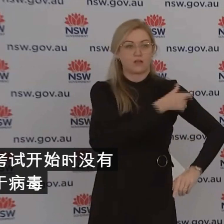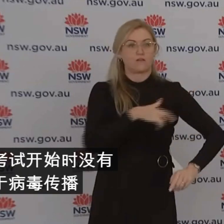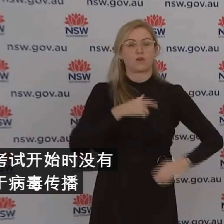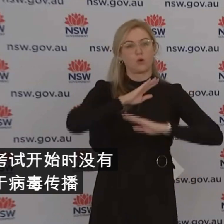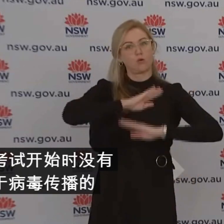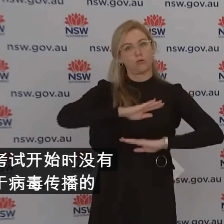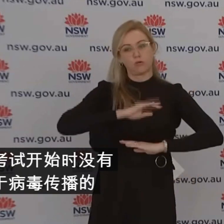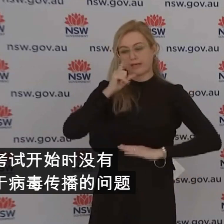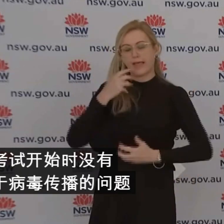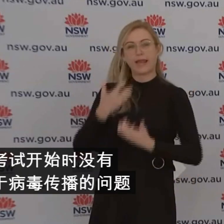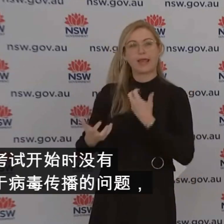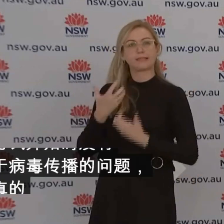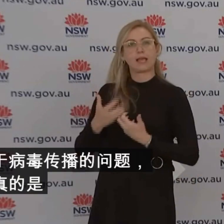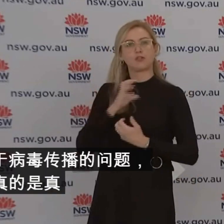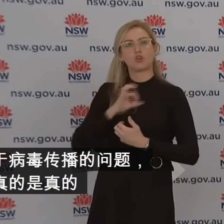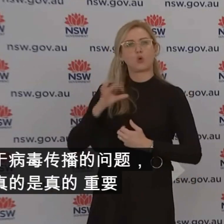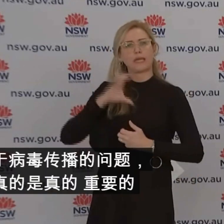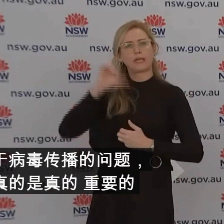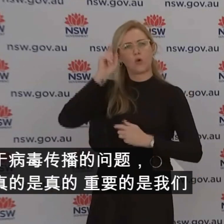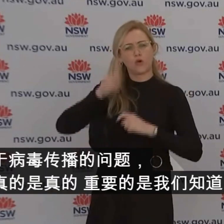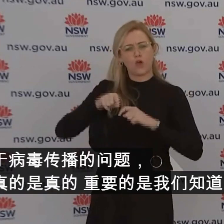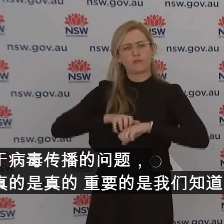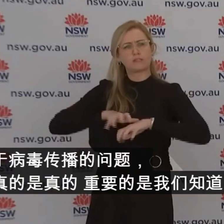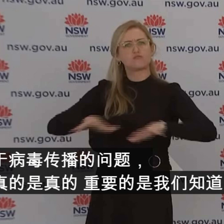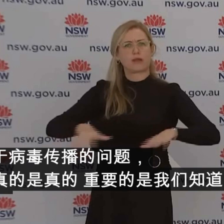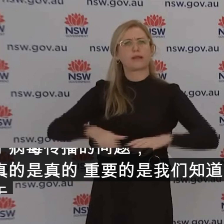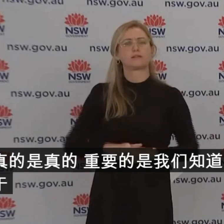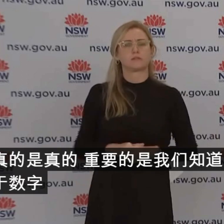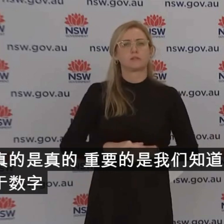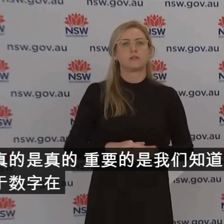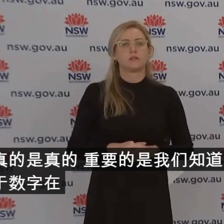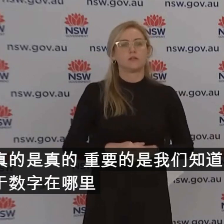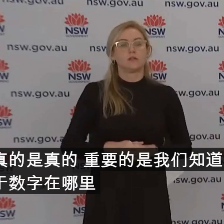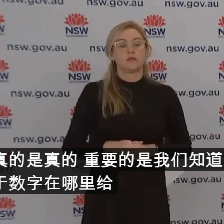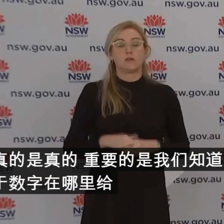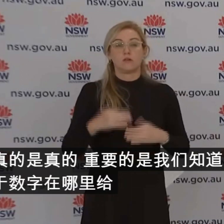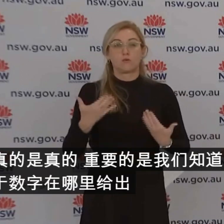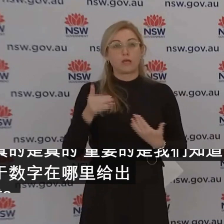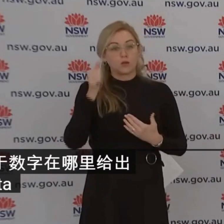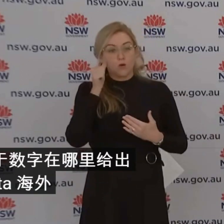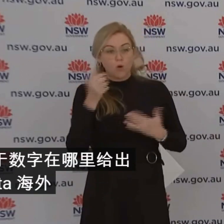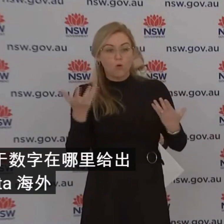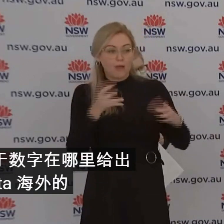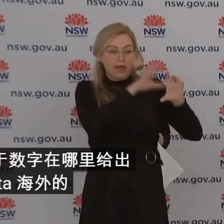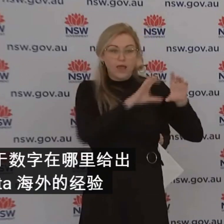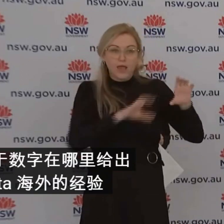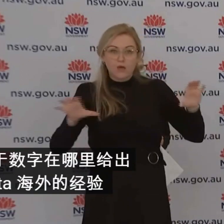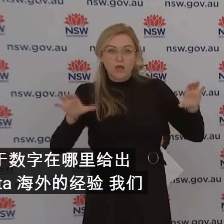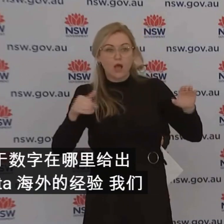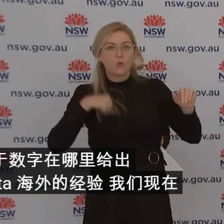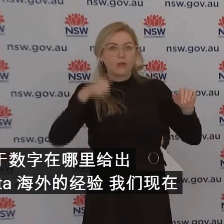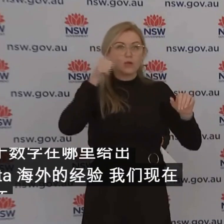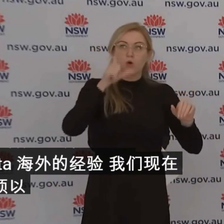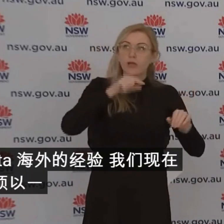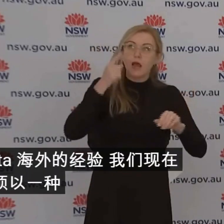question about spreading the virus. And that's really, really important. We know, given where the numbers are, given the experience of Delta